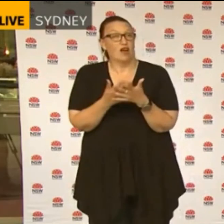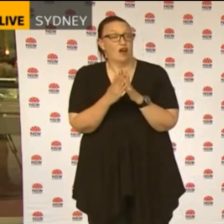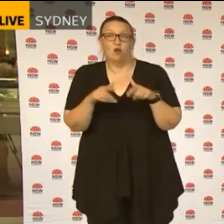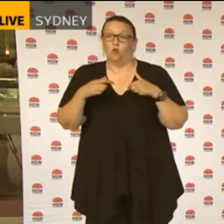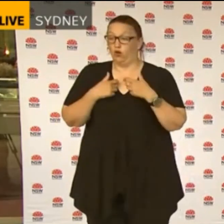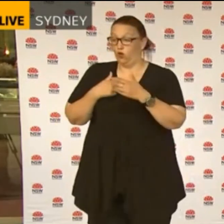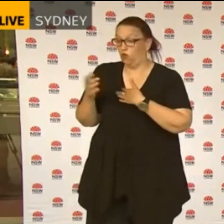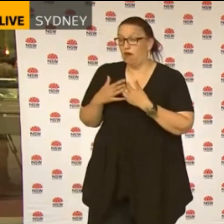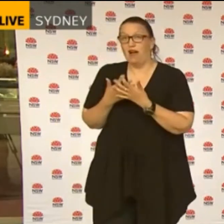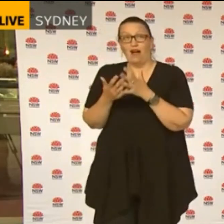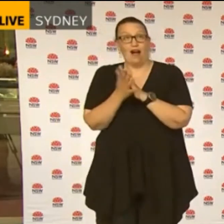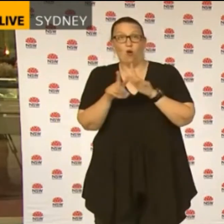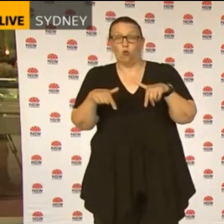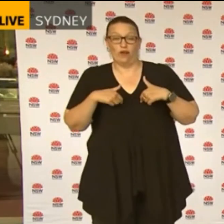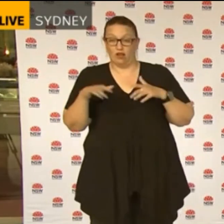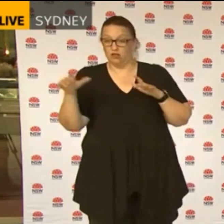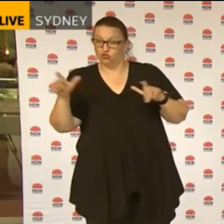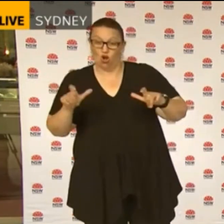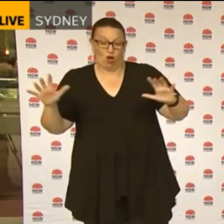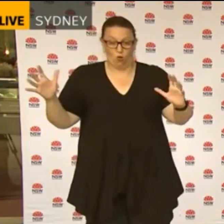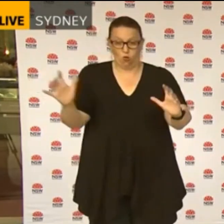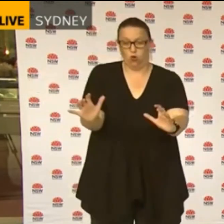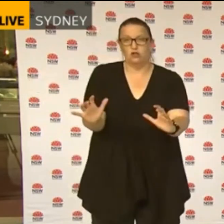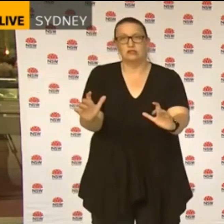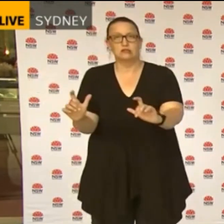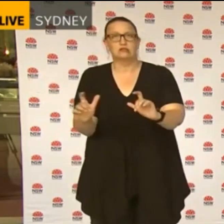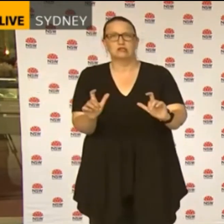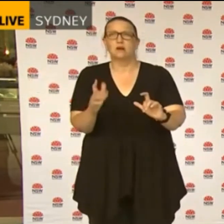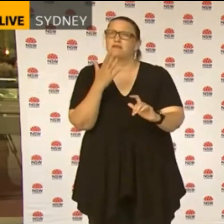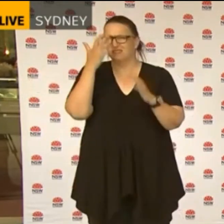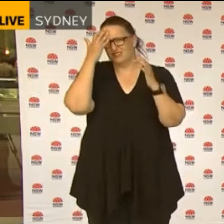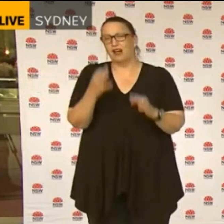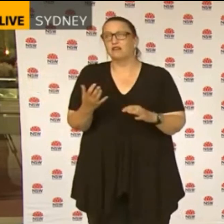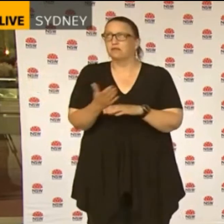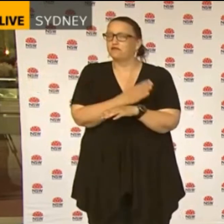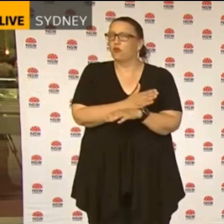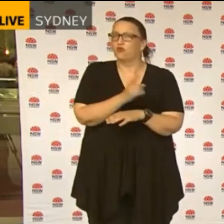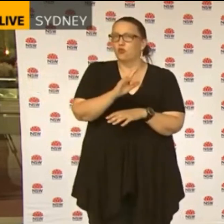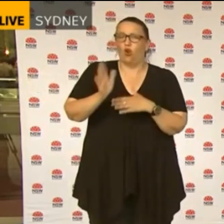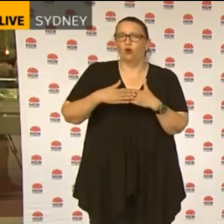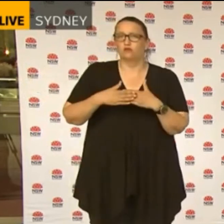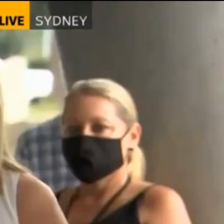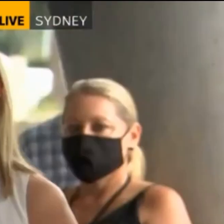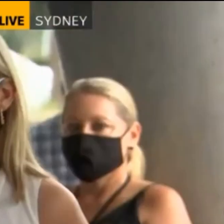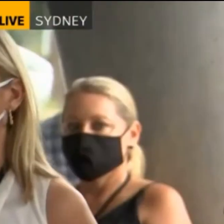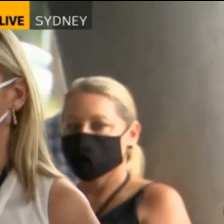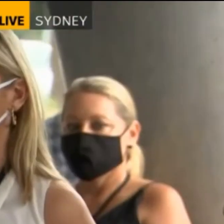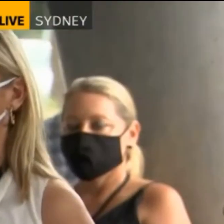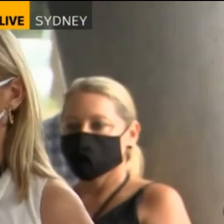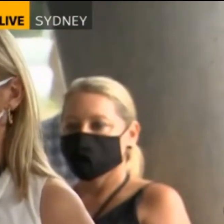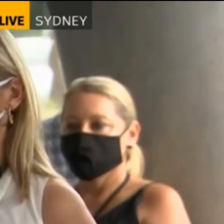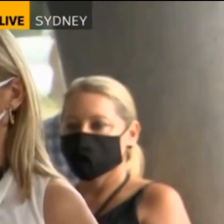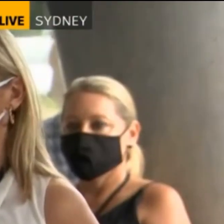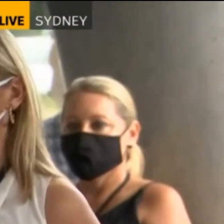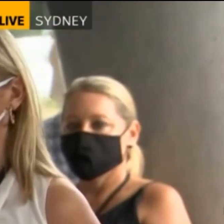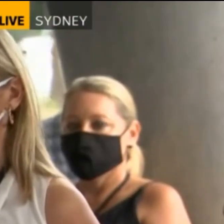which our communities responded, and please consider that before you make border decisions. In your mind, are there any hotspots that exist in